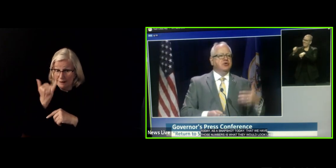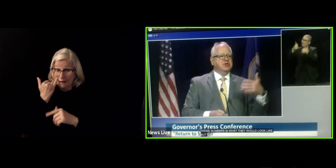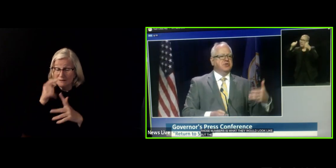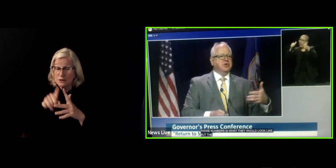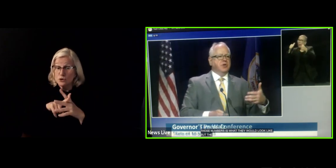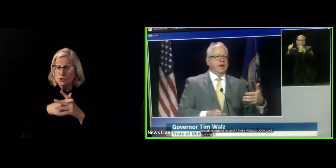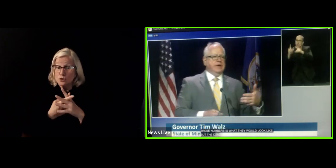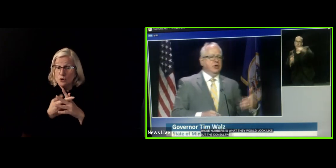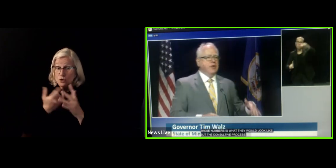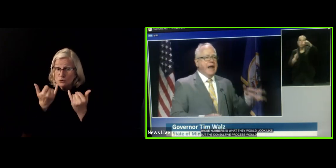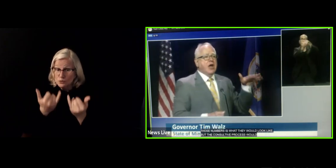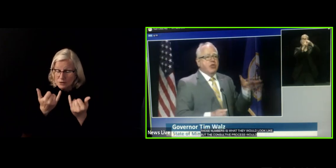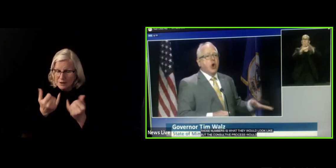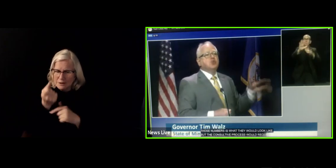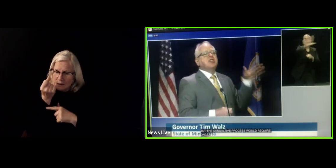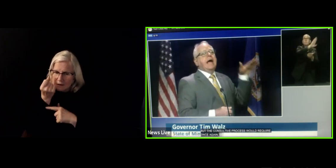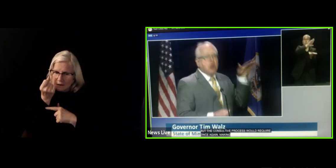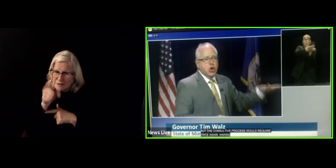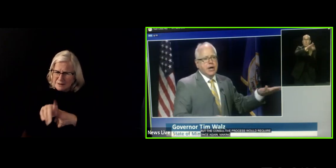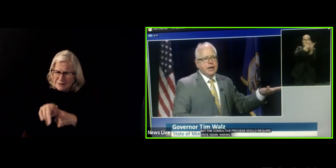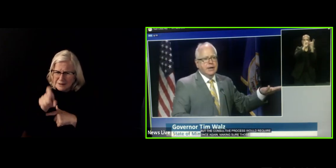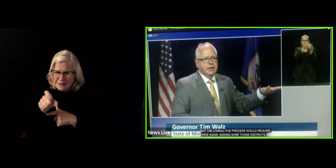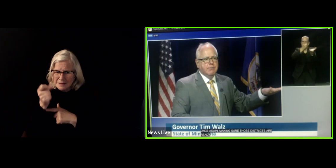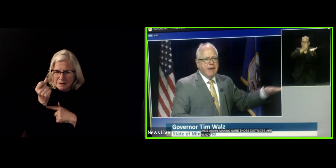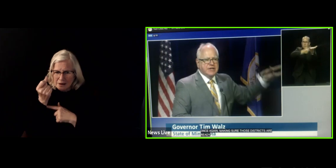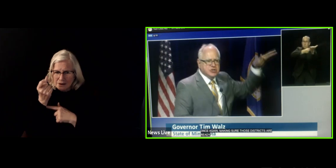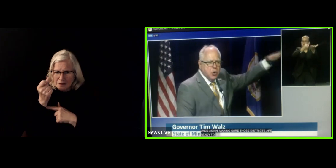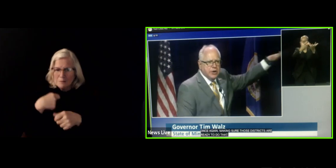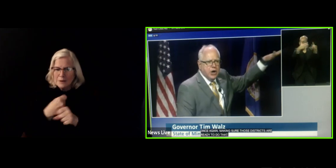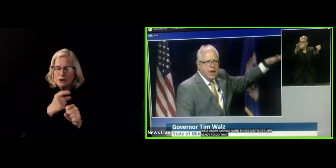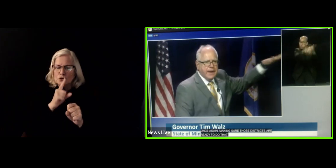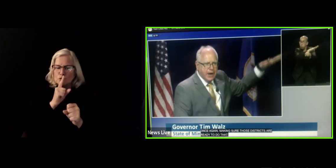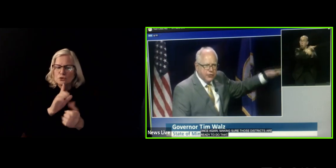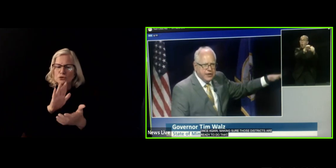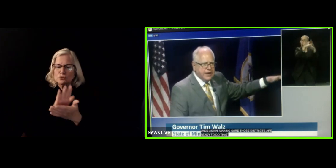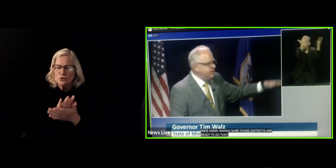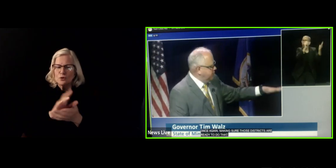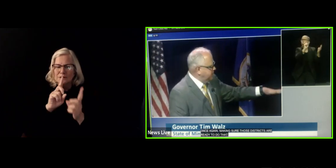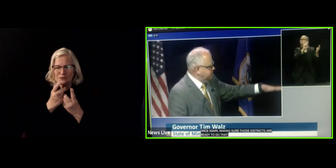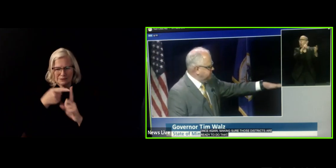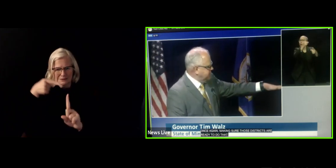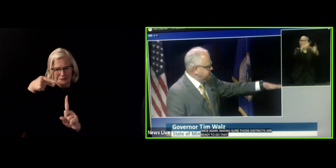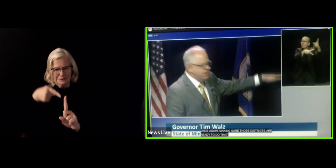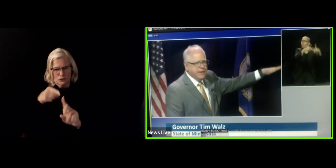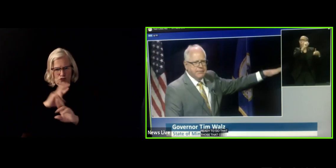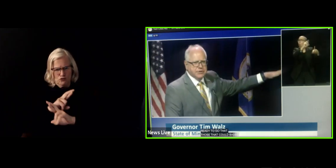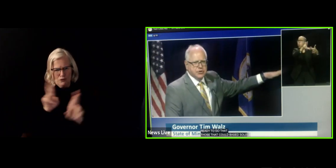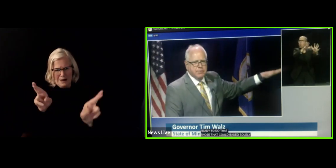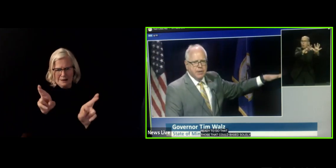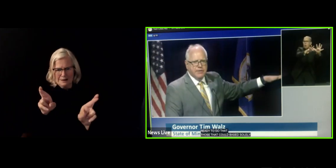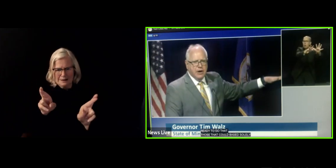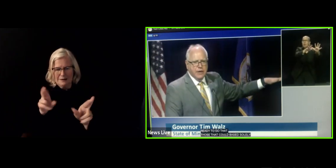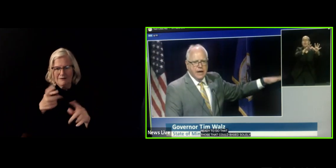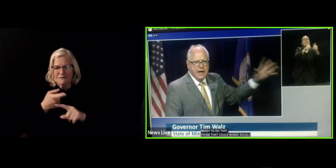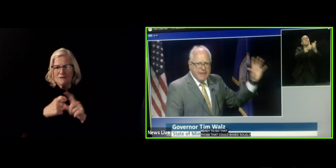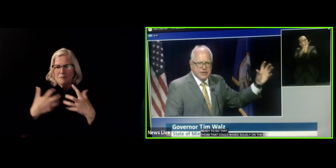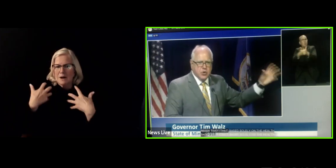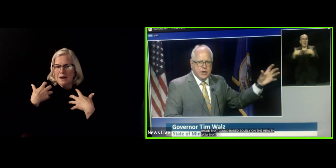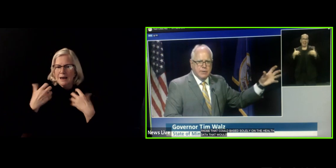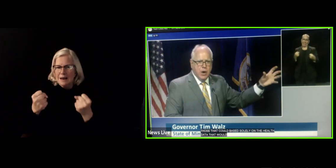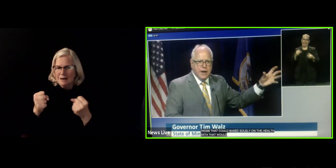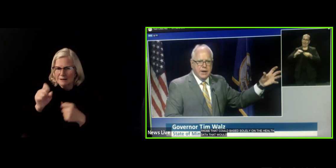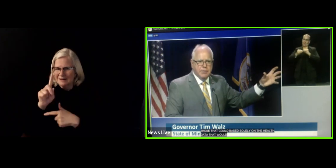those districts are ready to do that. Those that could, based solely on the health data that would be presented by the Minnesota Department of Health, that